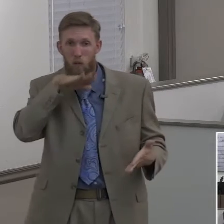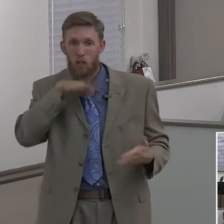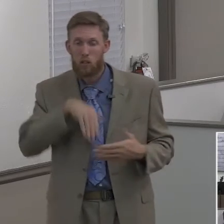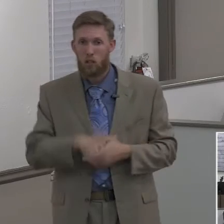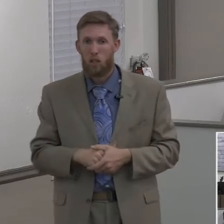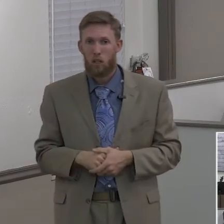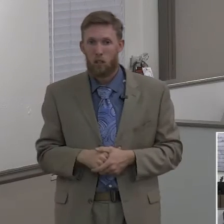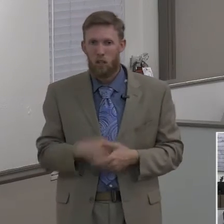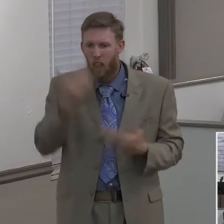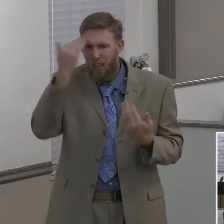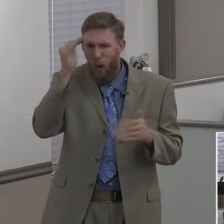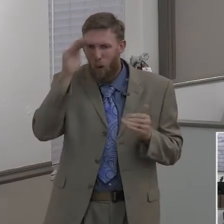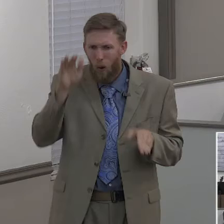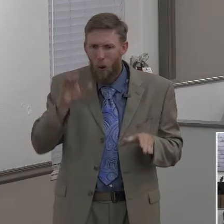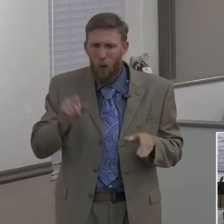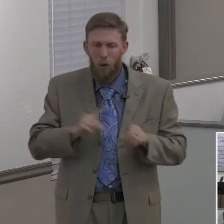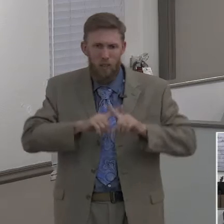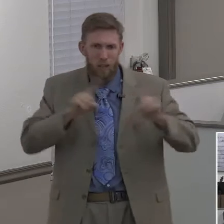Got it?